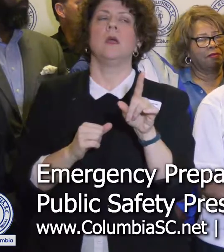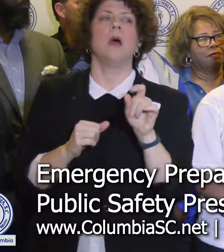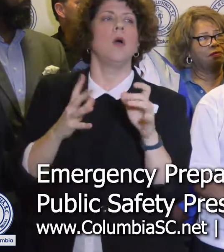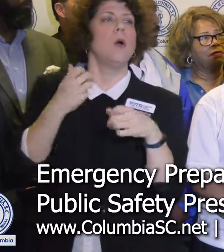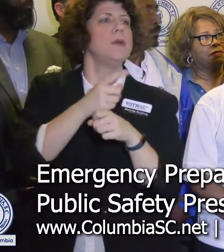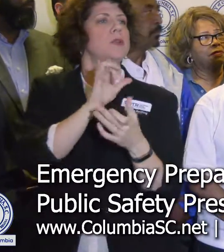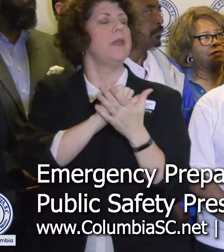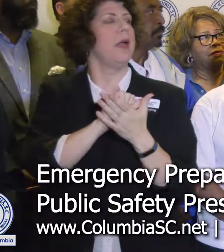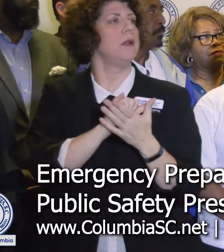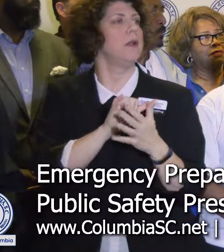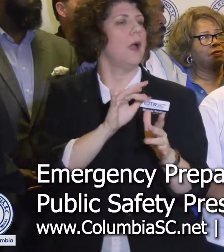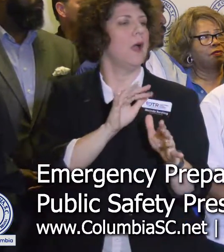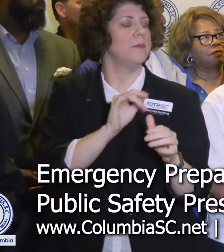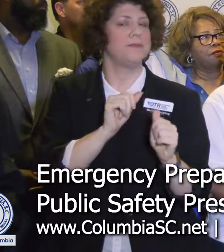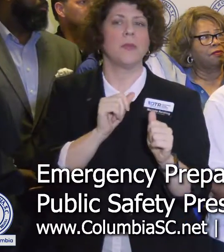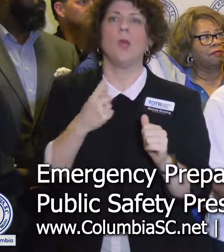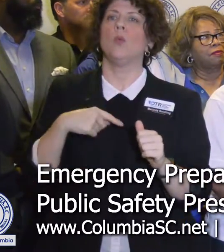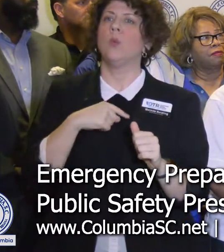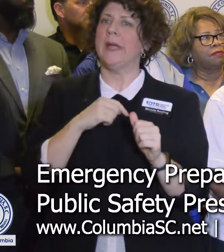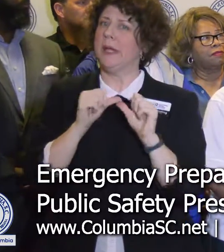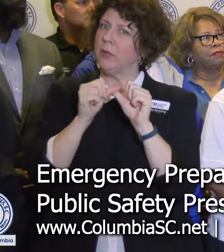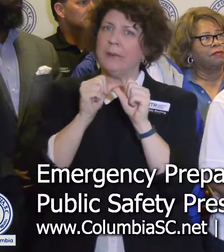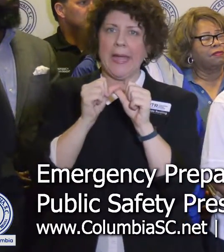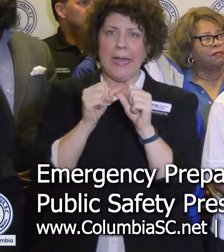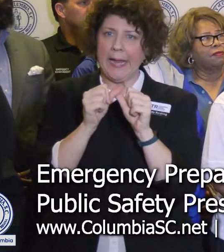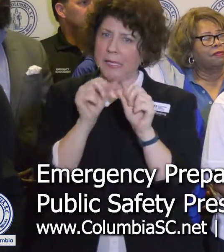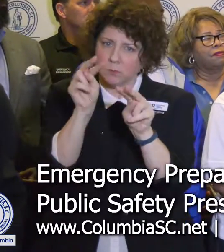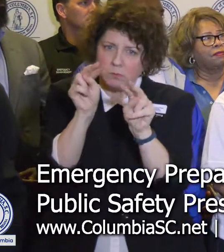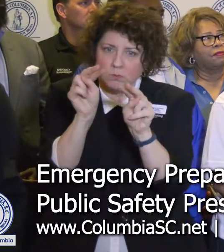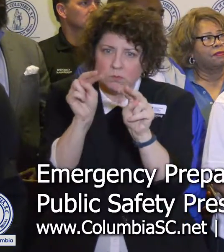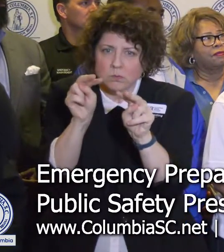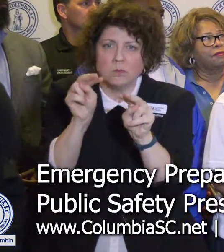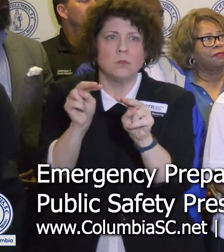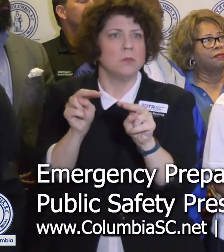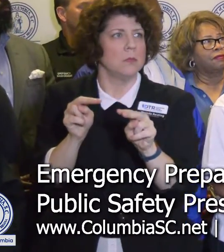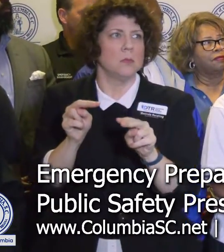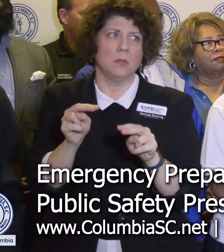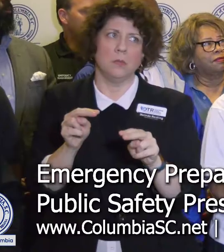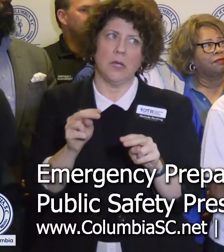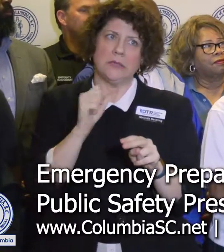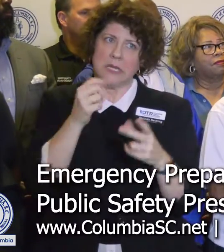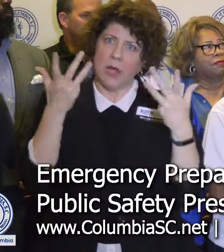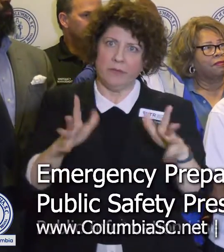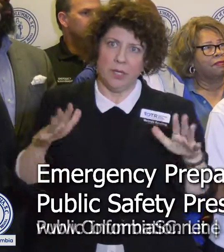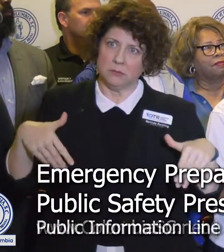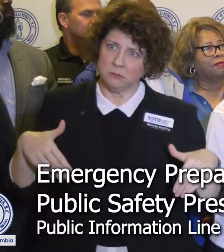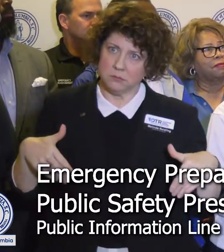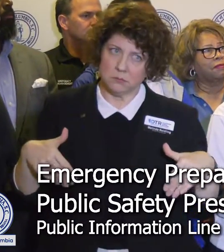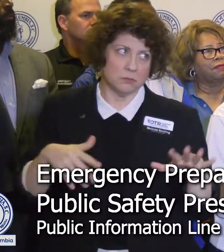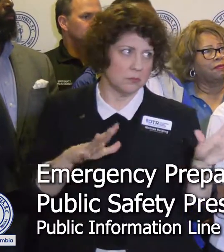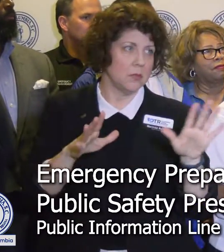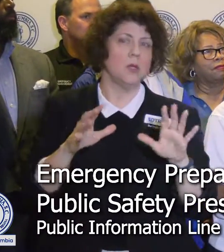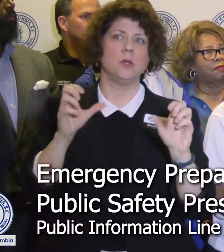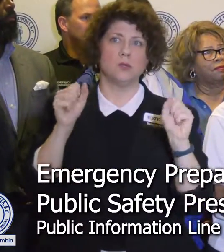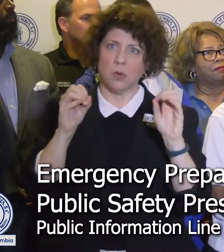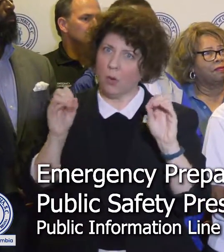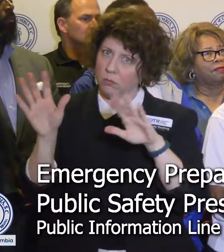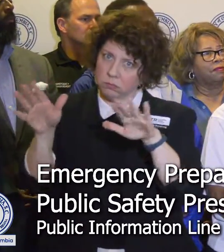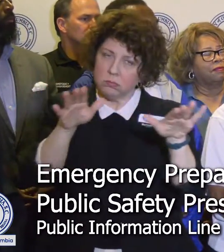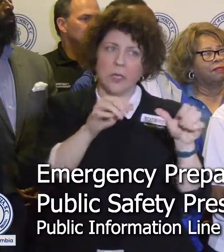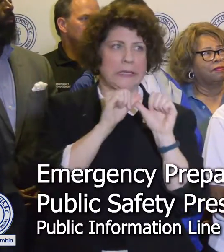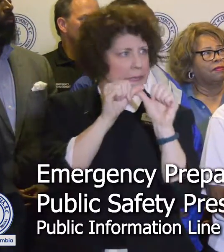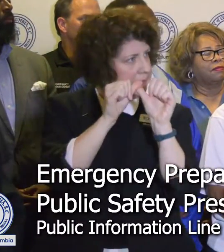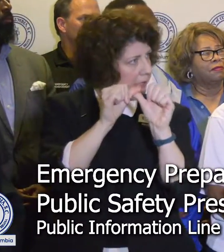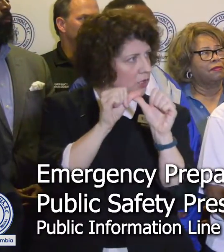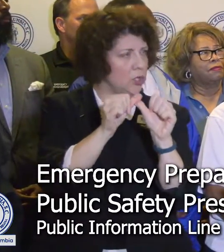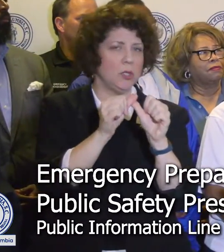Let's make sure that we remain vigilant and realize that we are not out of the woods yet. So everyone,